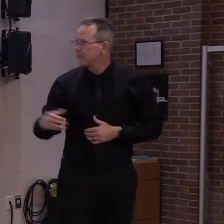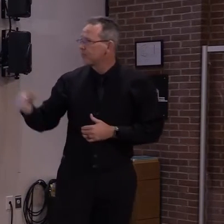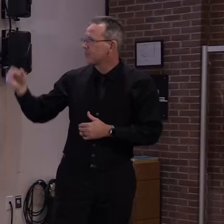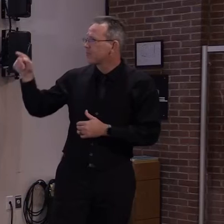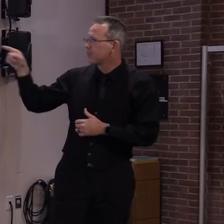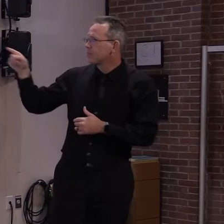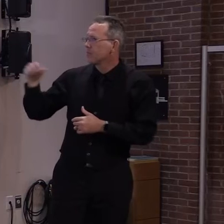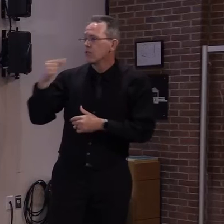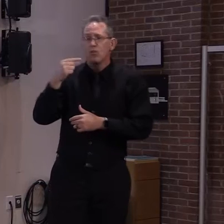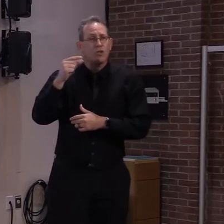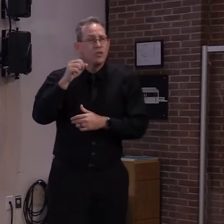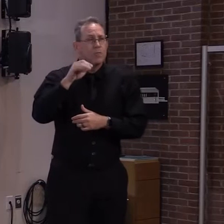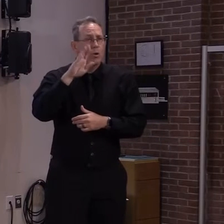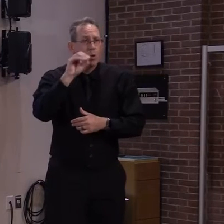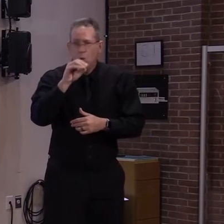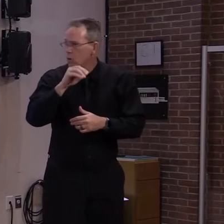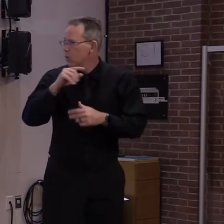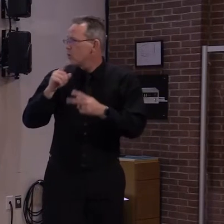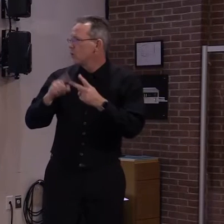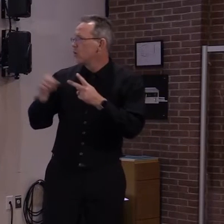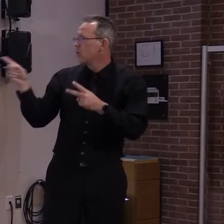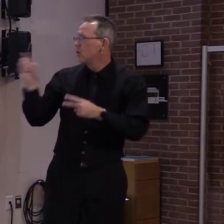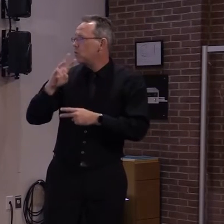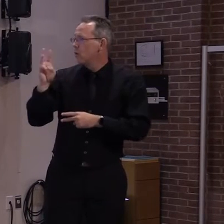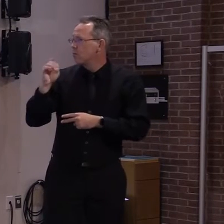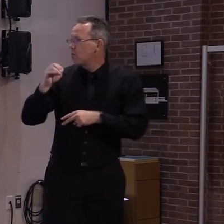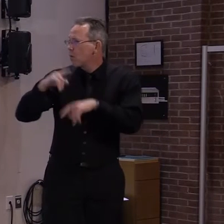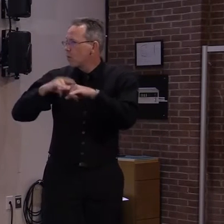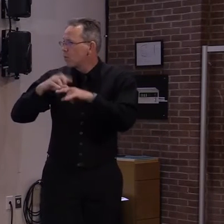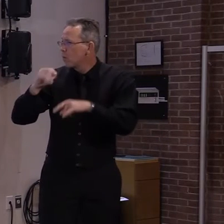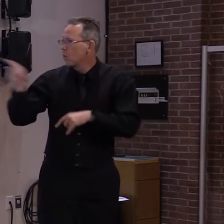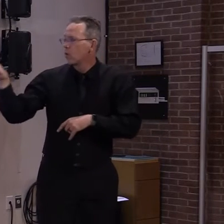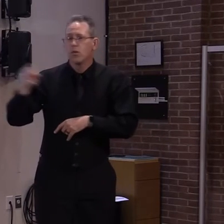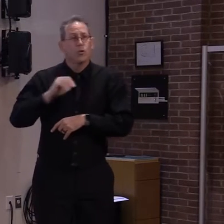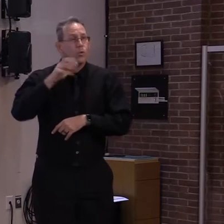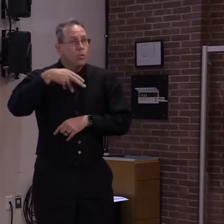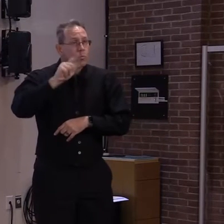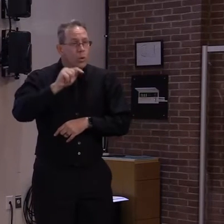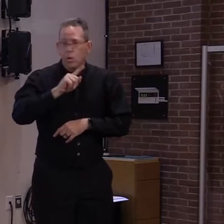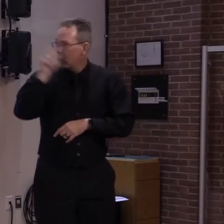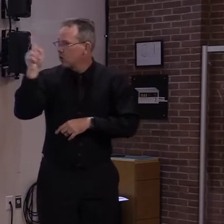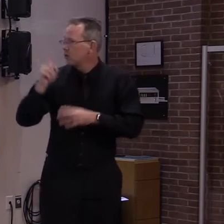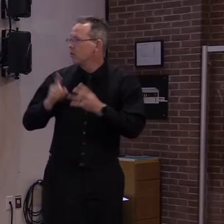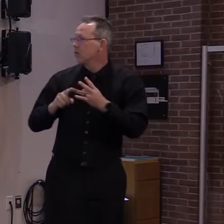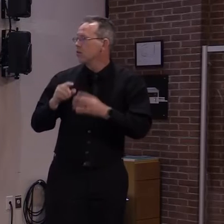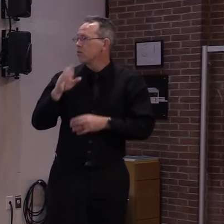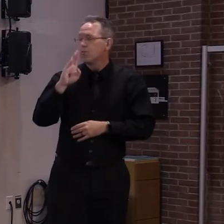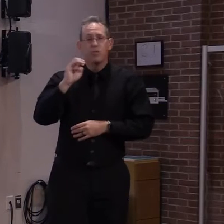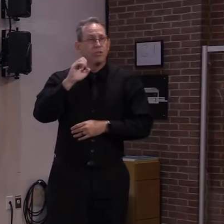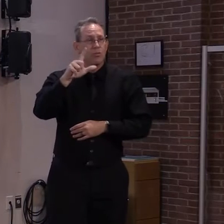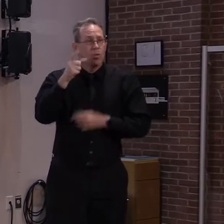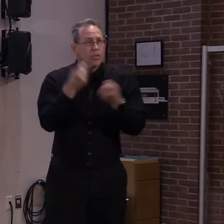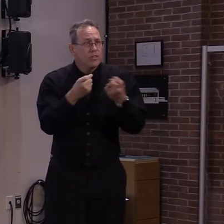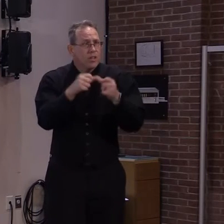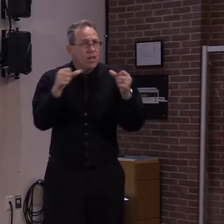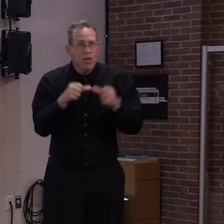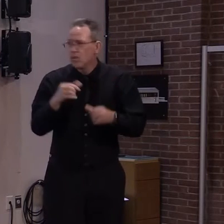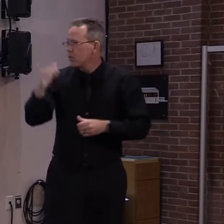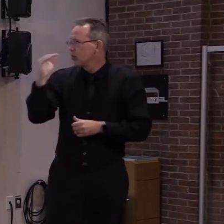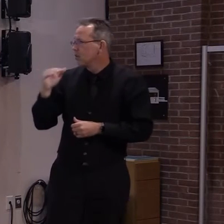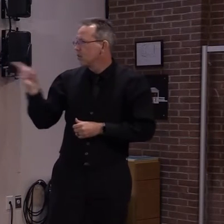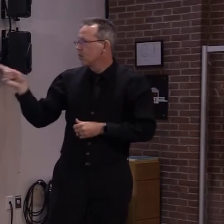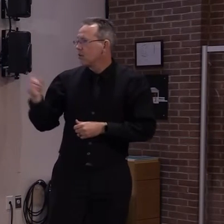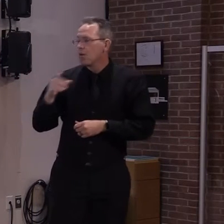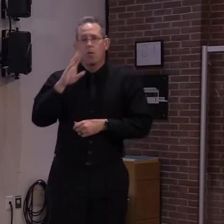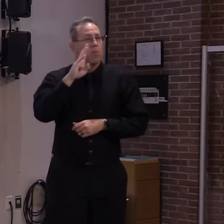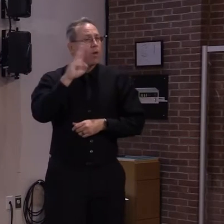the Highland Center for the Arts, that's in Greensboro, Vermont Distillers, that's in West Marlboro,